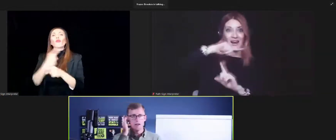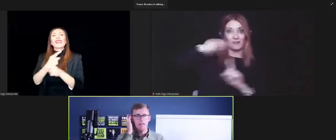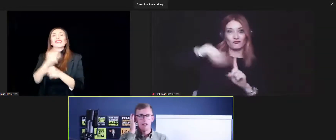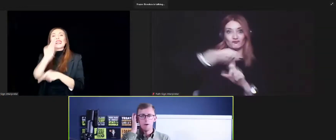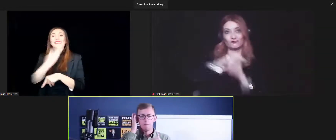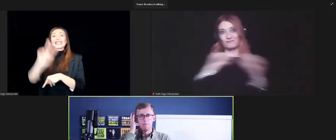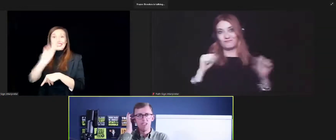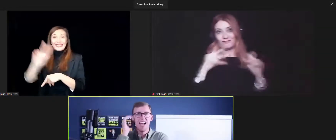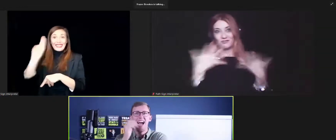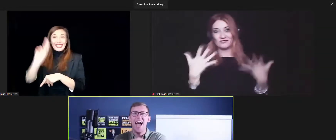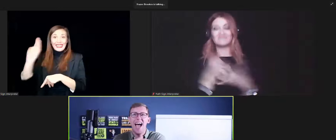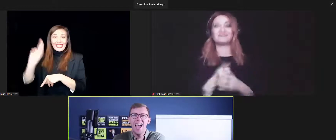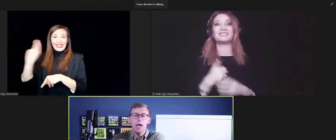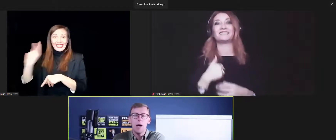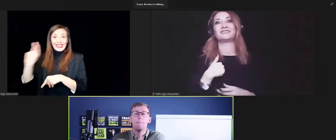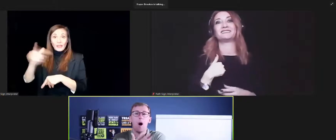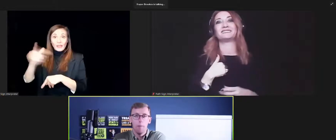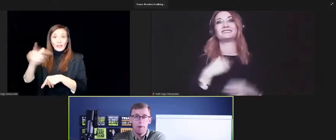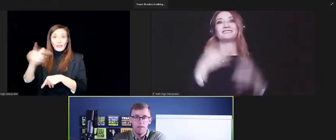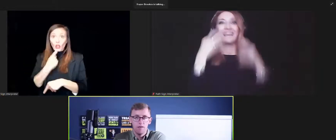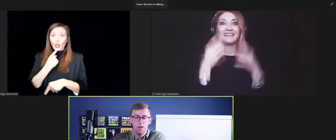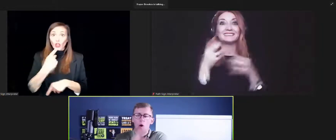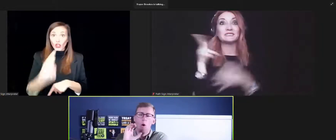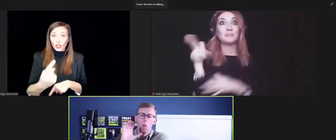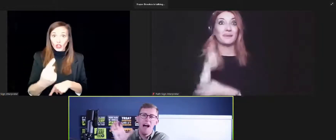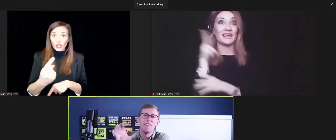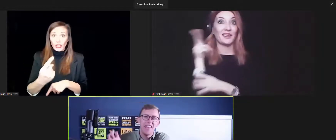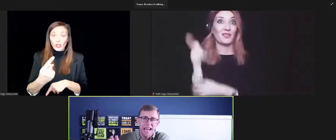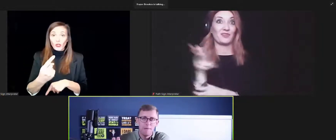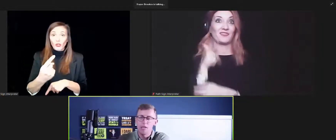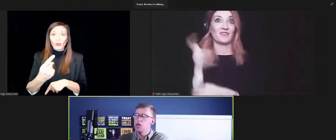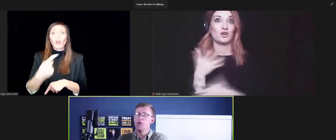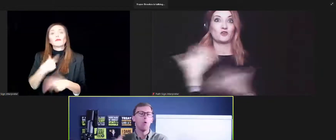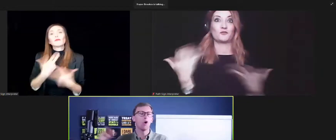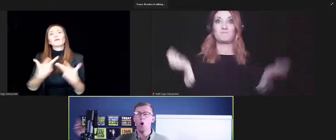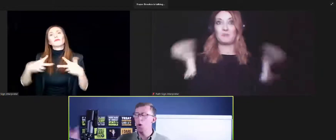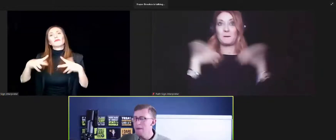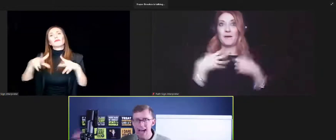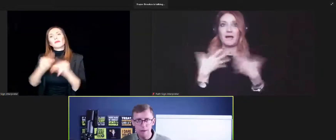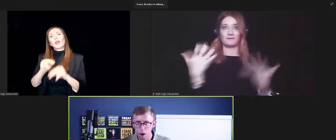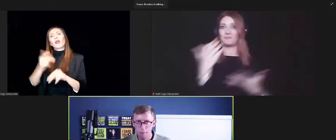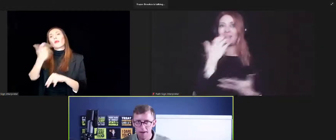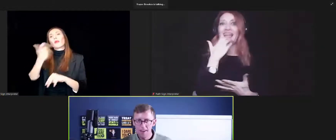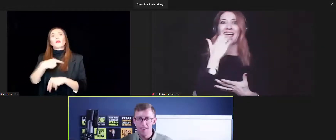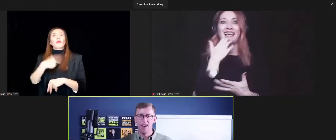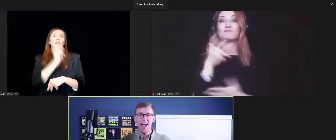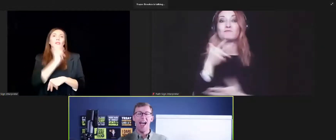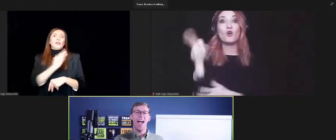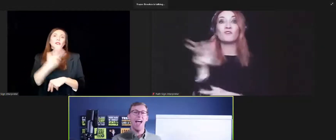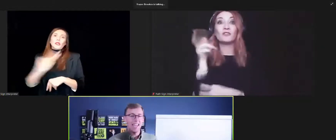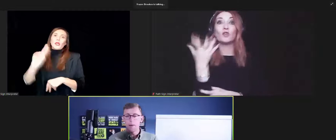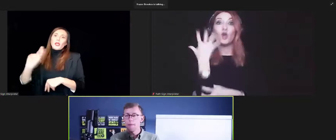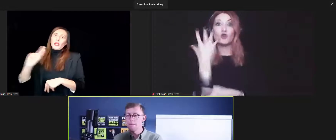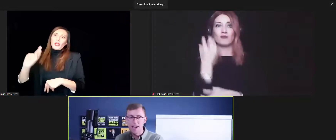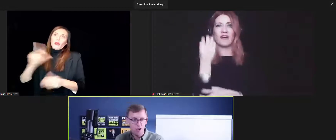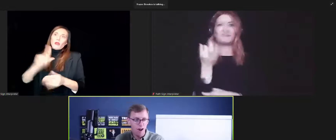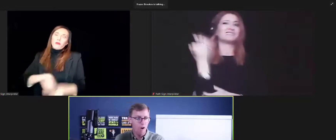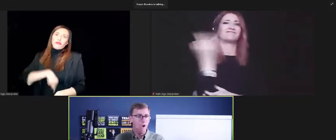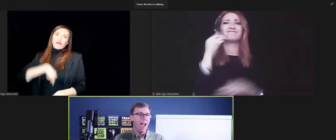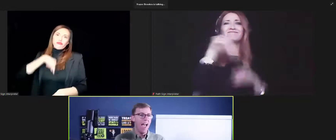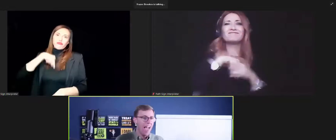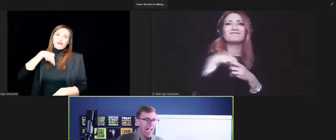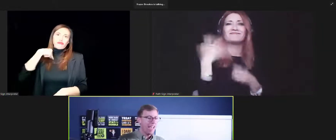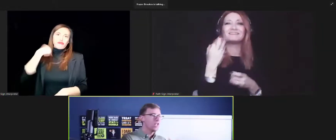long. Hey, Bob, or whatever their name is. Don't call Mary Bob, right? Hey,